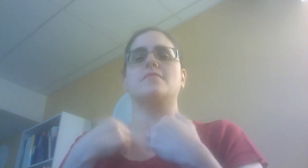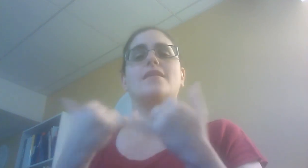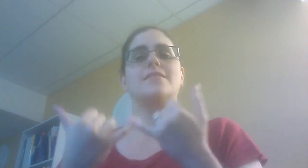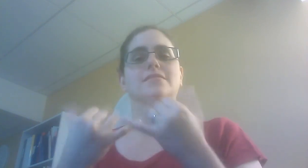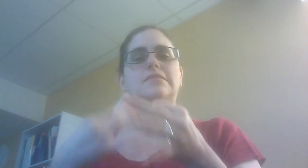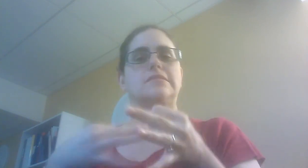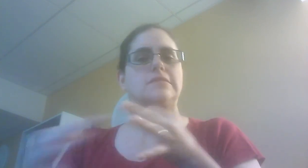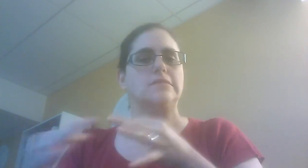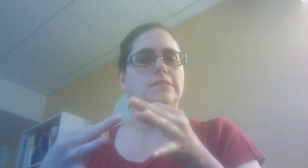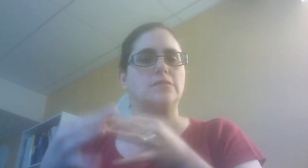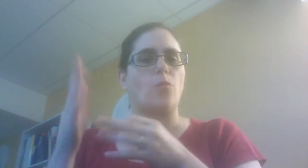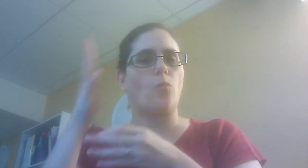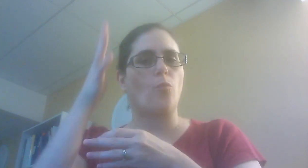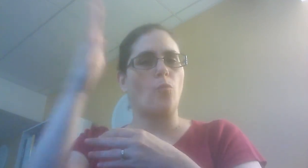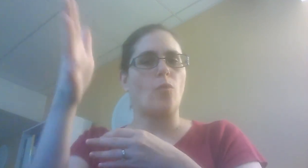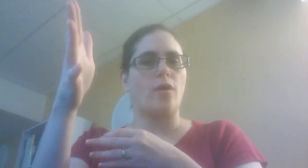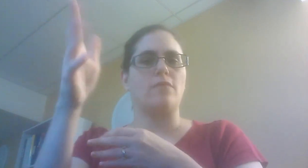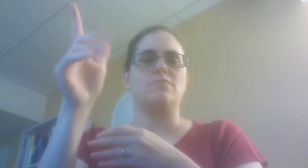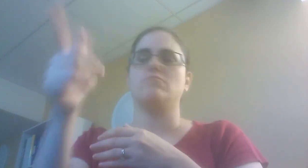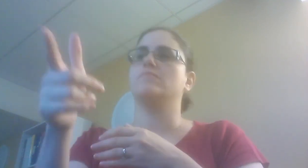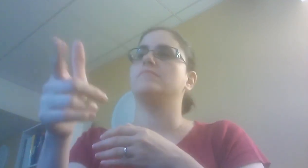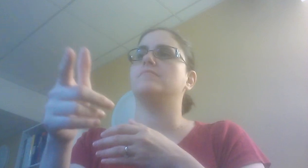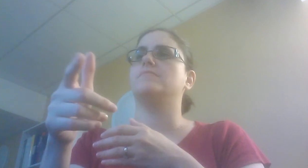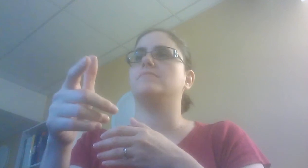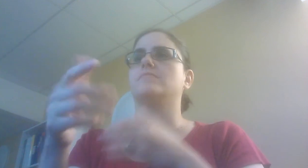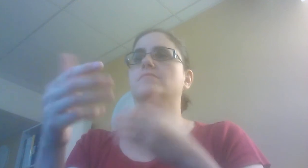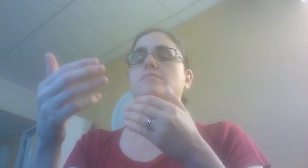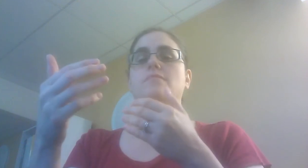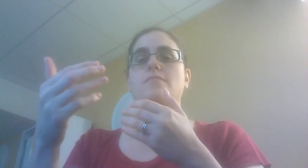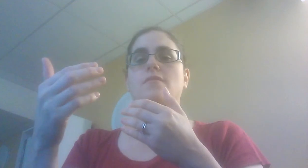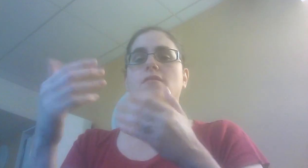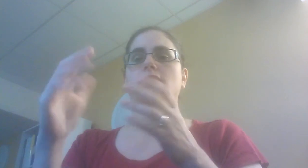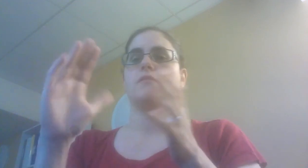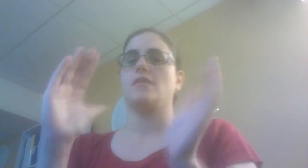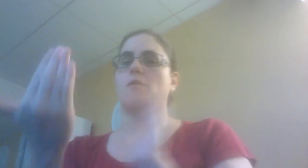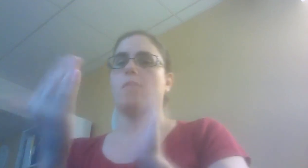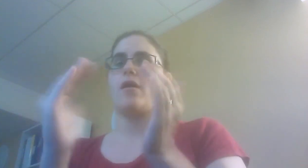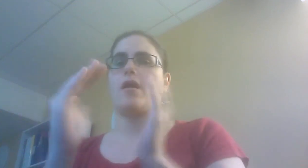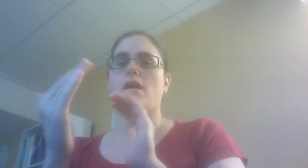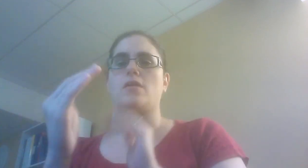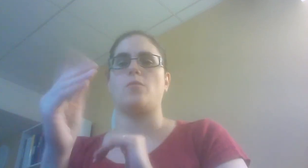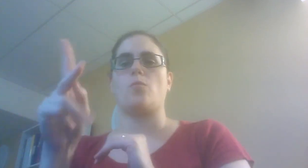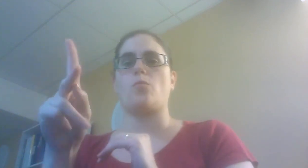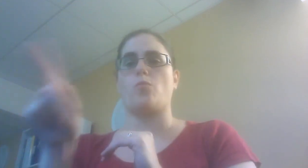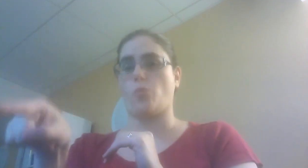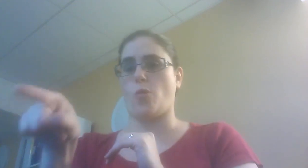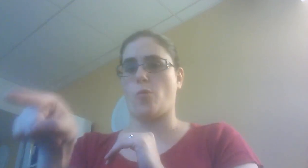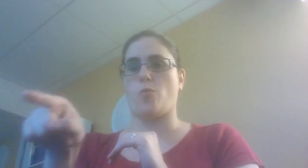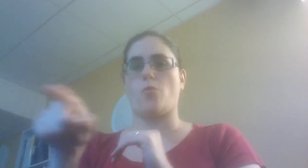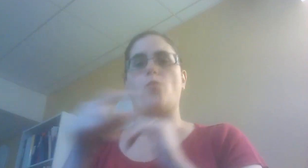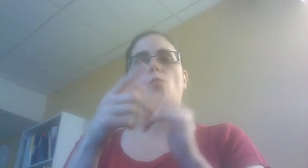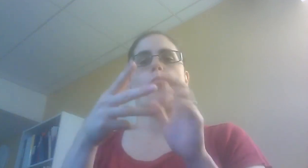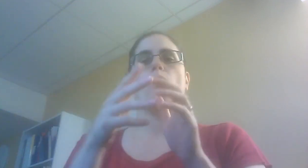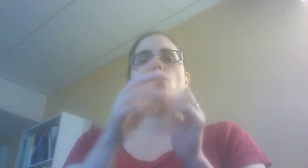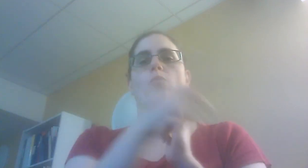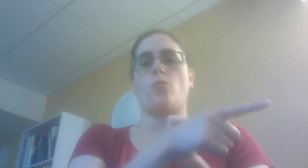are important. All right, when we contrast the prokaryotic cell with the eukaryotic cell,